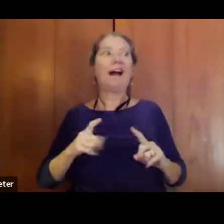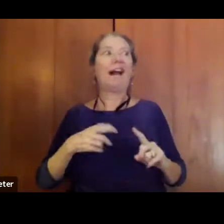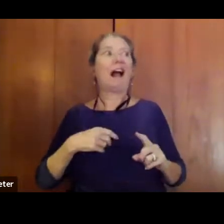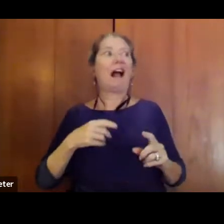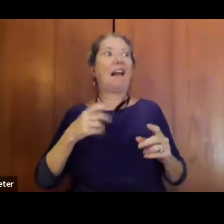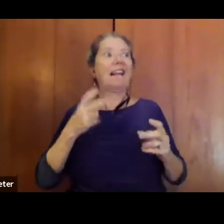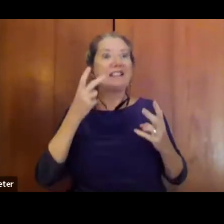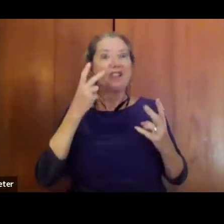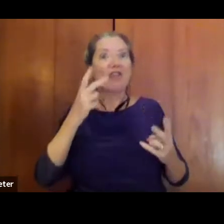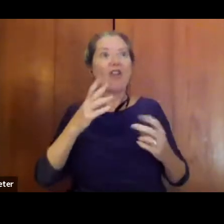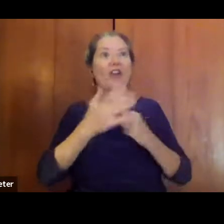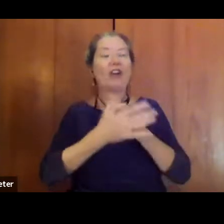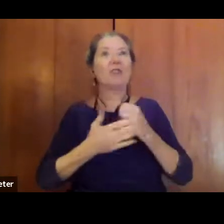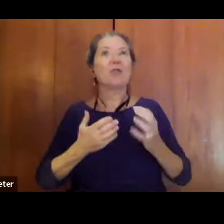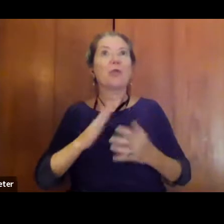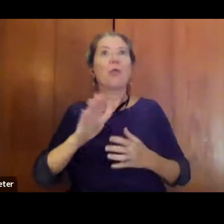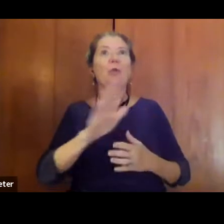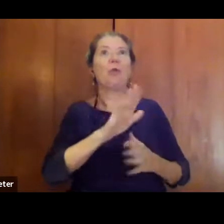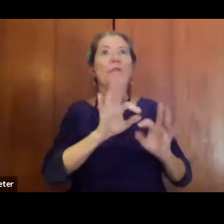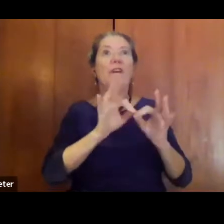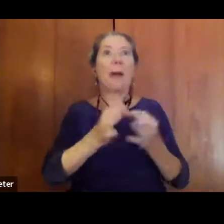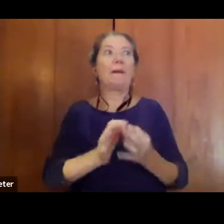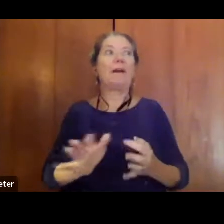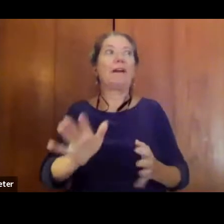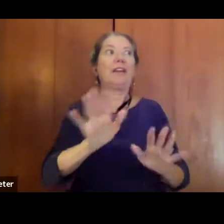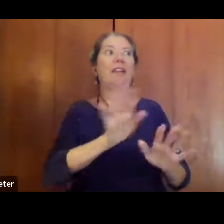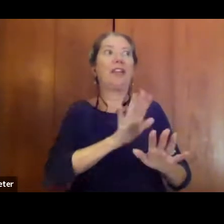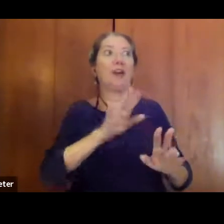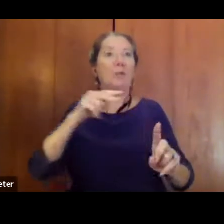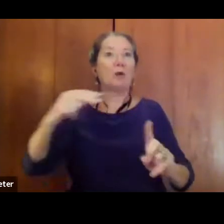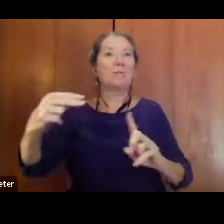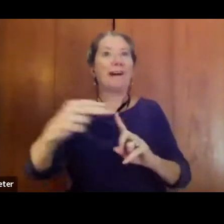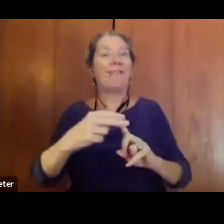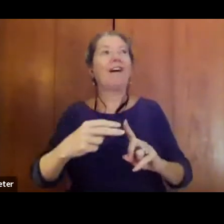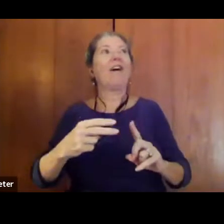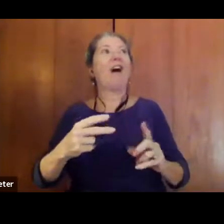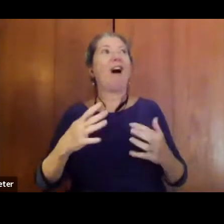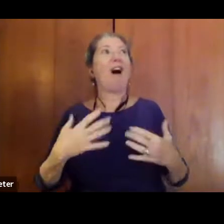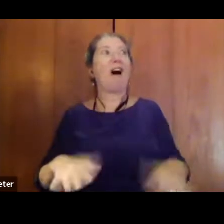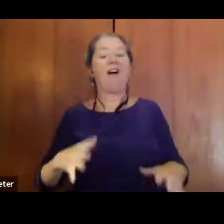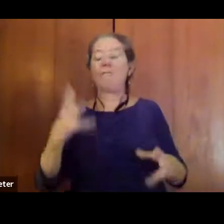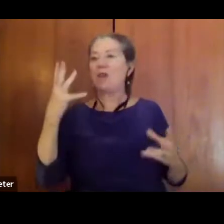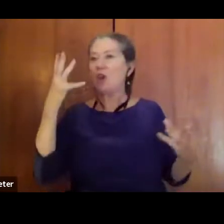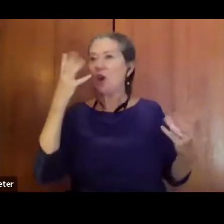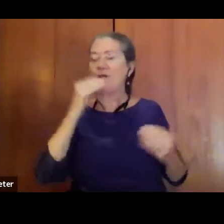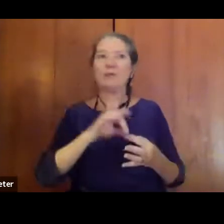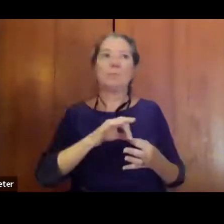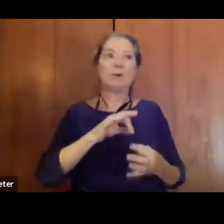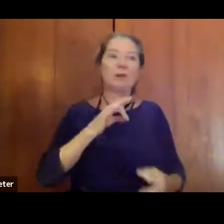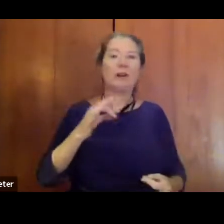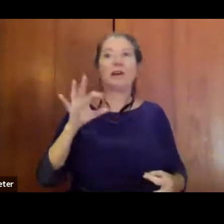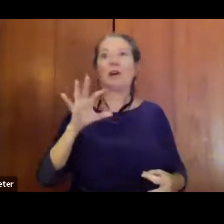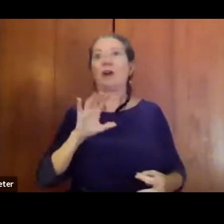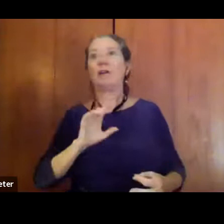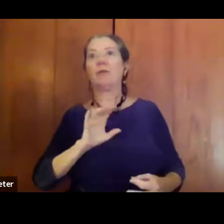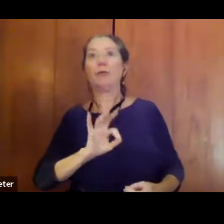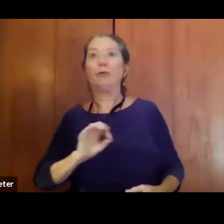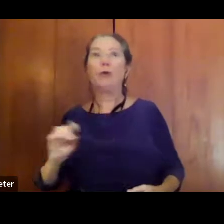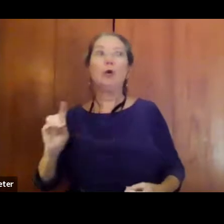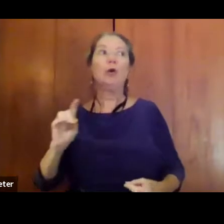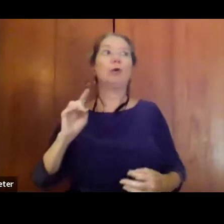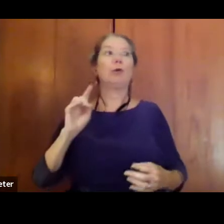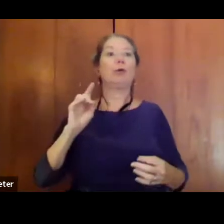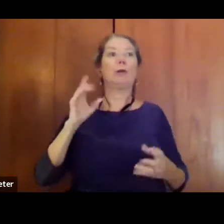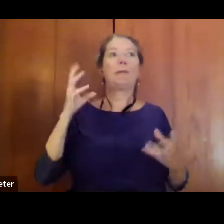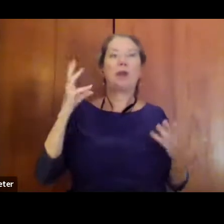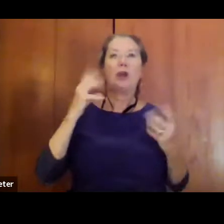appreciate the music, the food, the spirituality, and the beauty of how it all came together. Pretty quickly into the trip, I